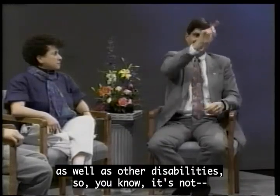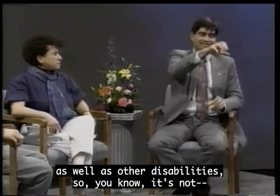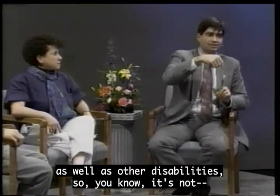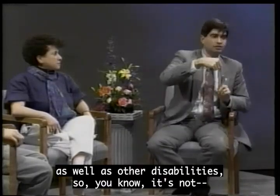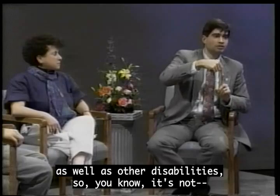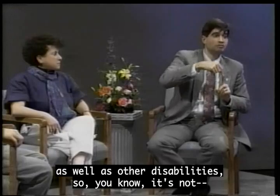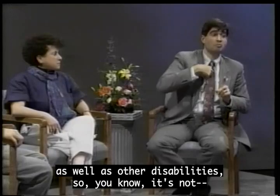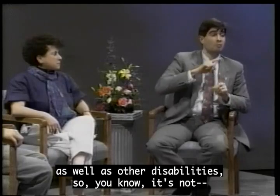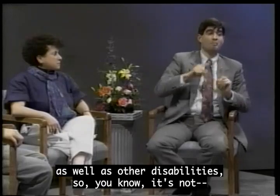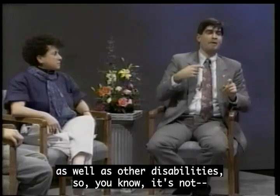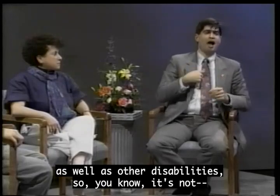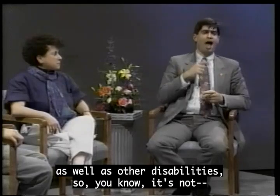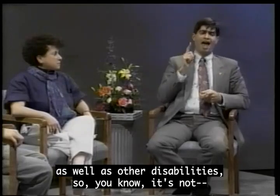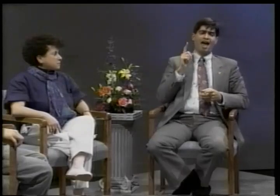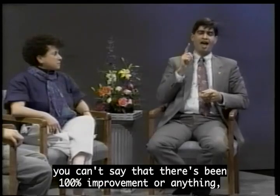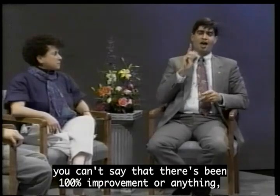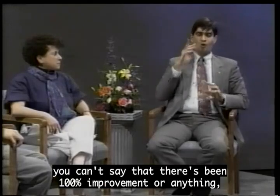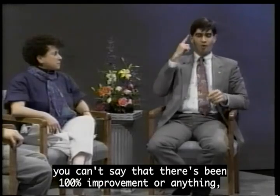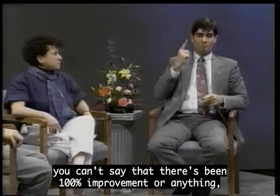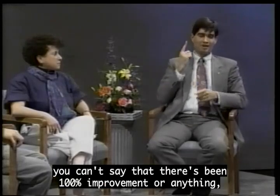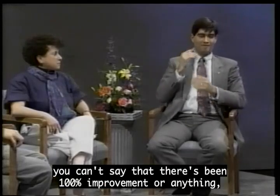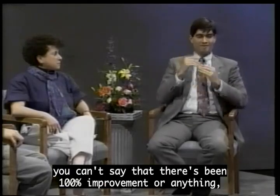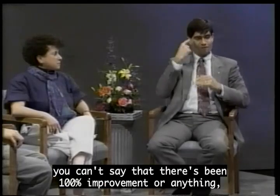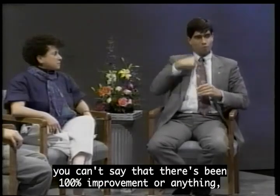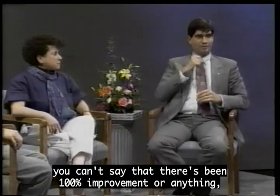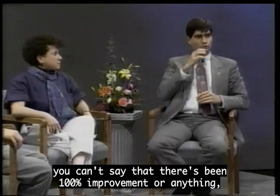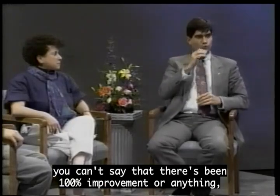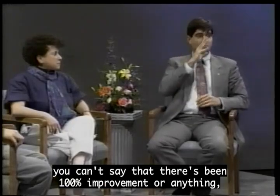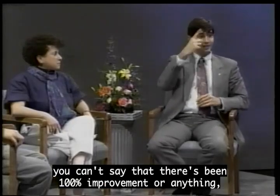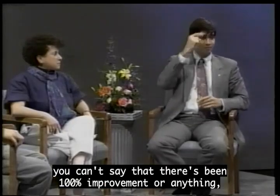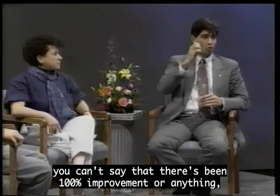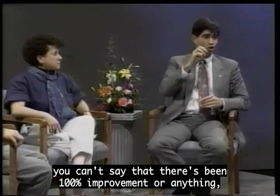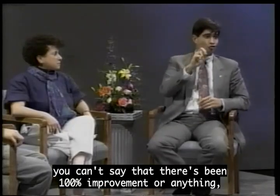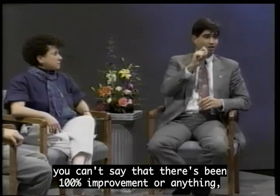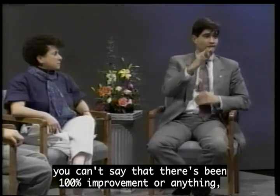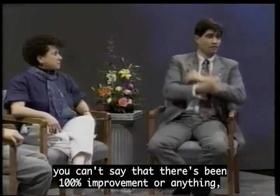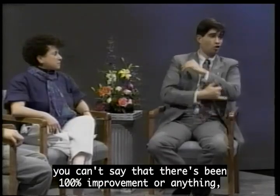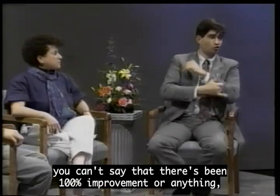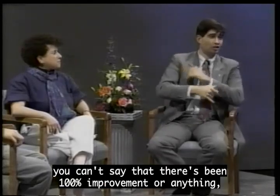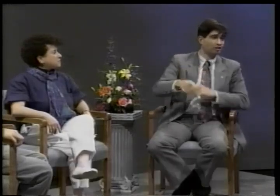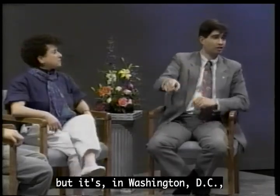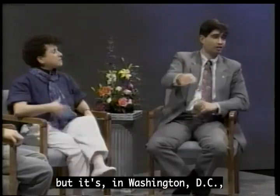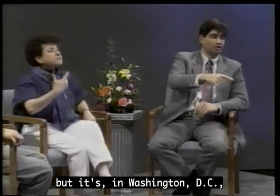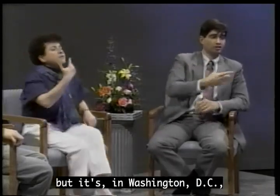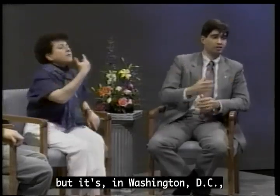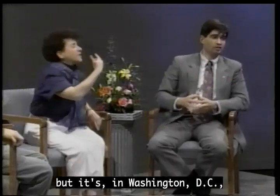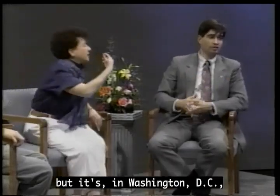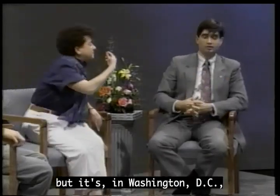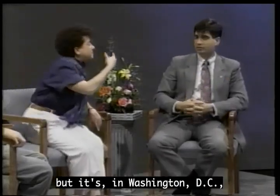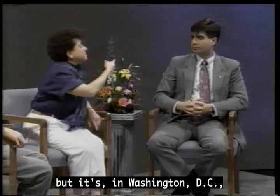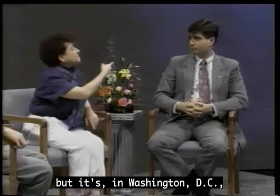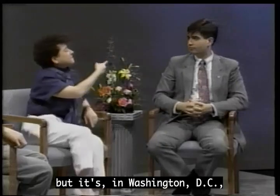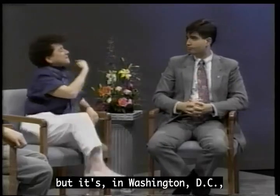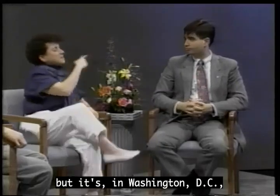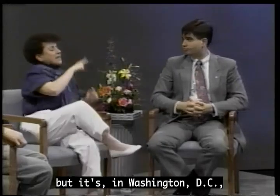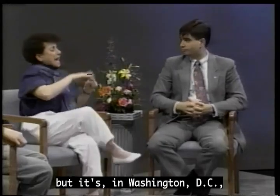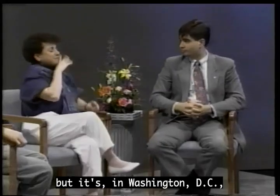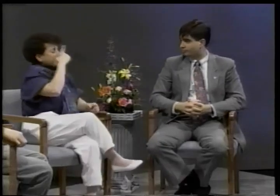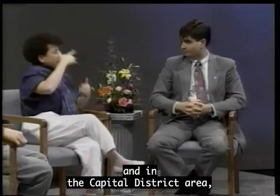you can't say that there's been 100% improvement or anything, but it's, in Washington, D.C. and in the Capital District area, there has been quite a lot more attention and much